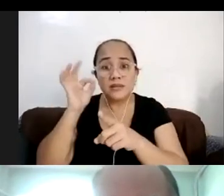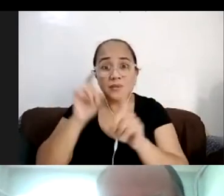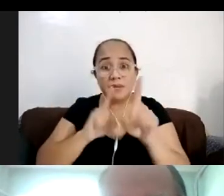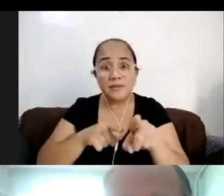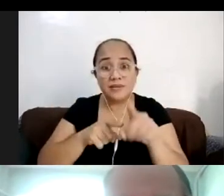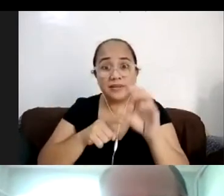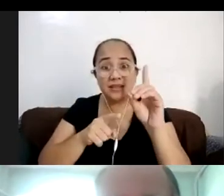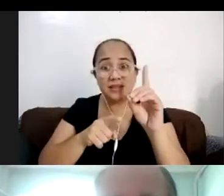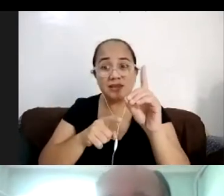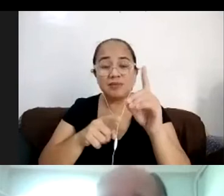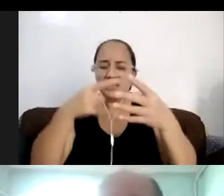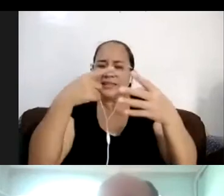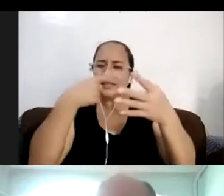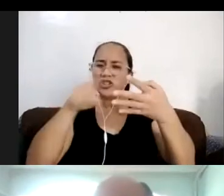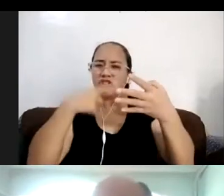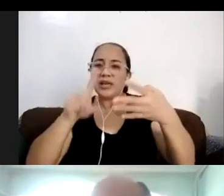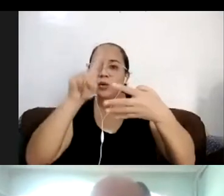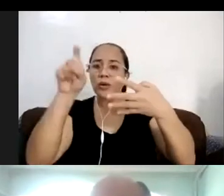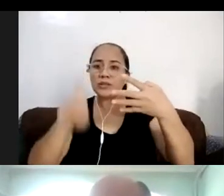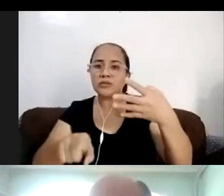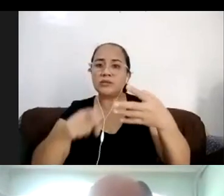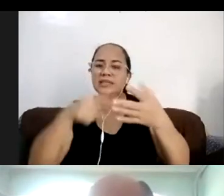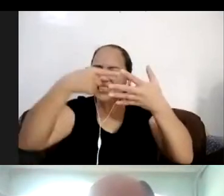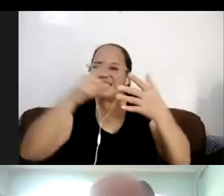So look at the question again carefully.